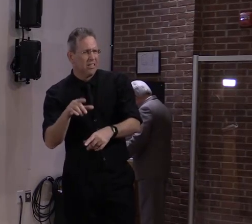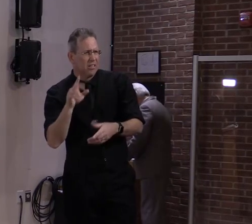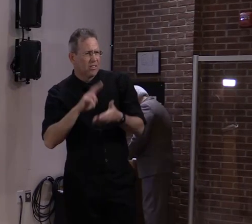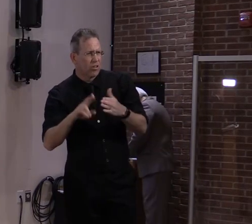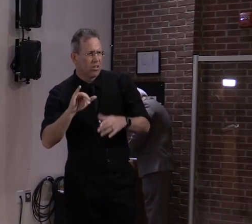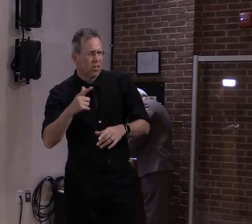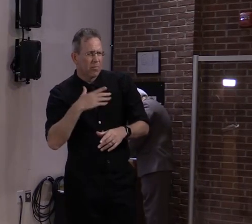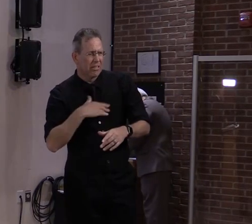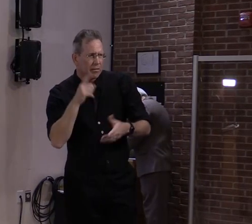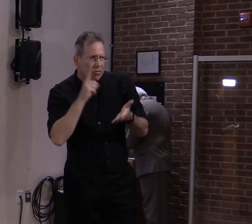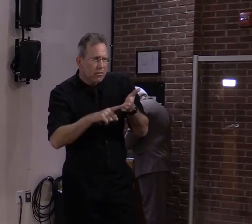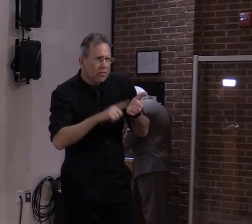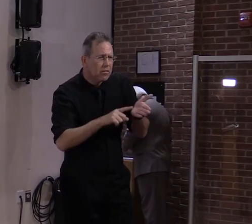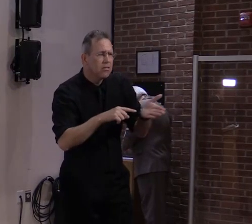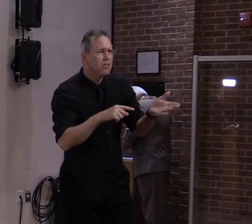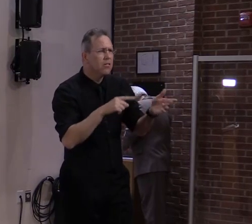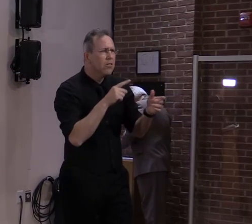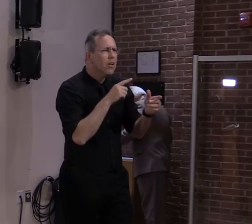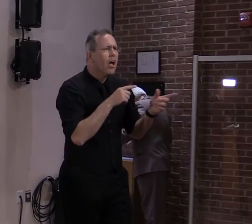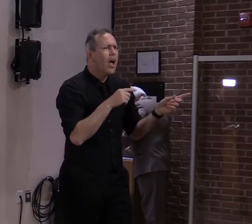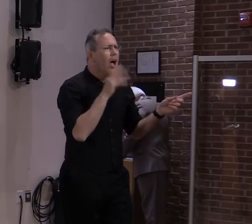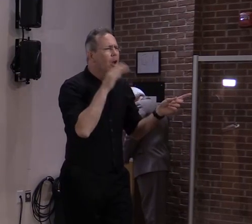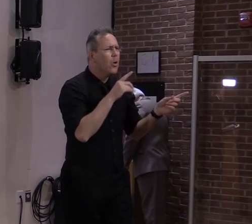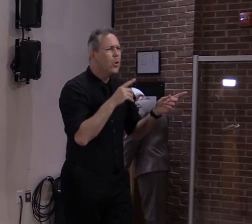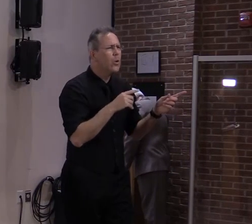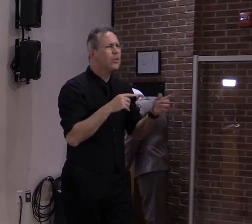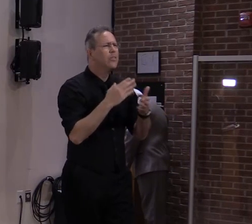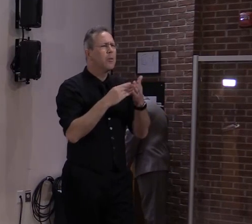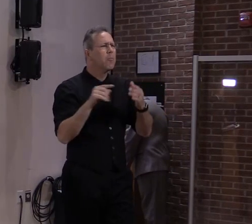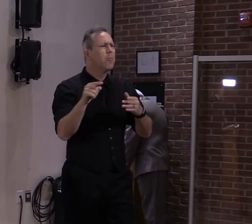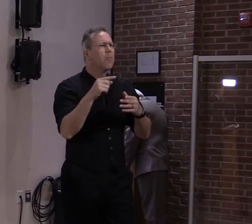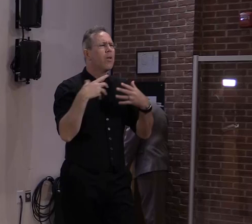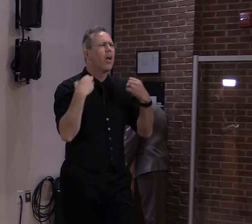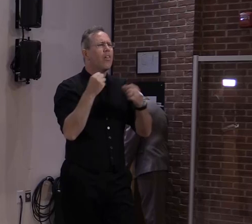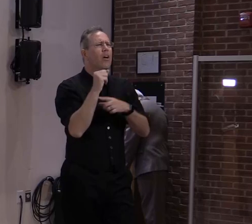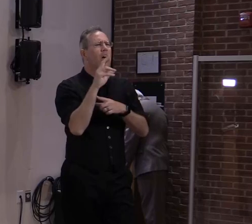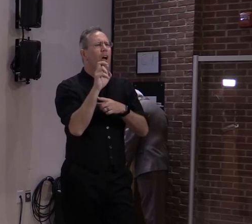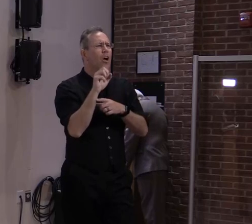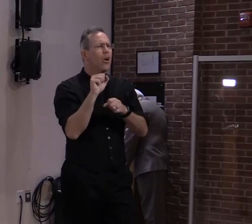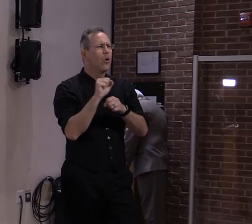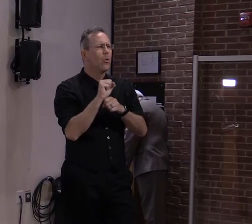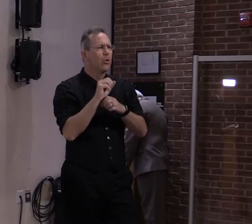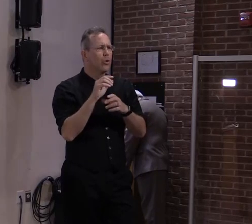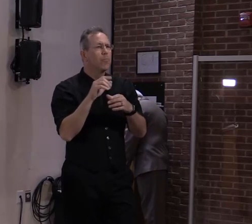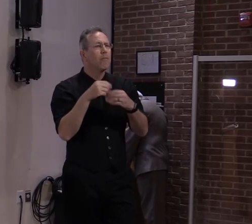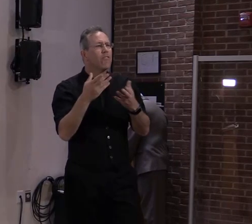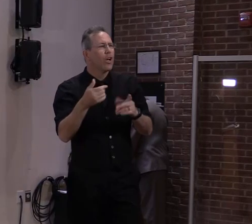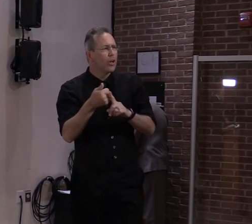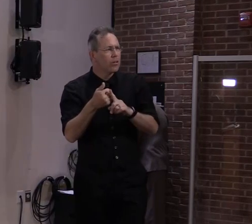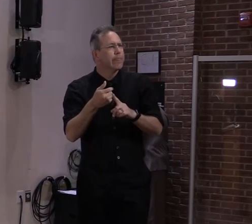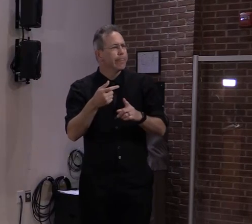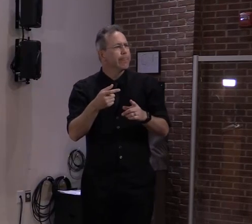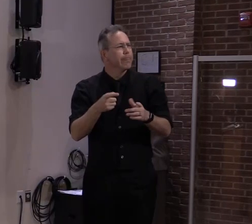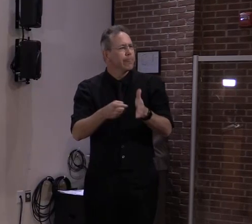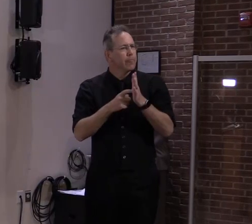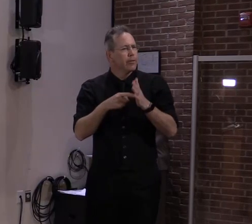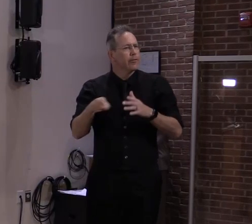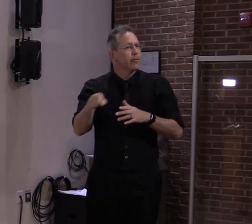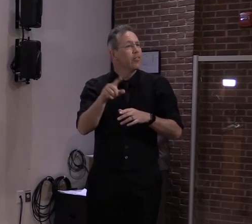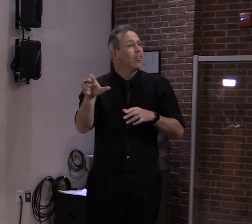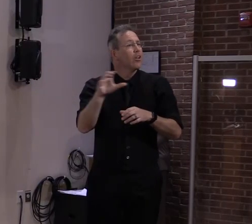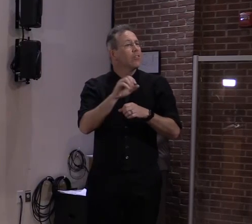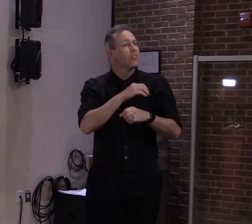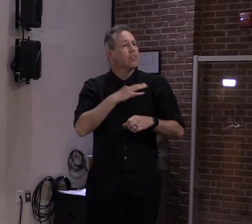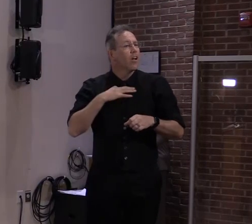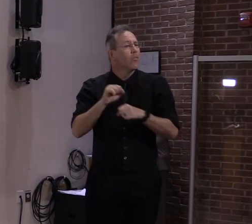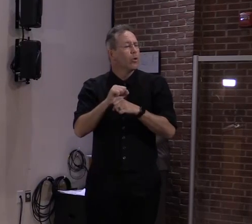know, I know there's some healthcare providers, some organizations that require their employees to have a flu